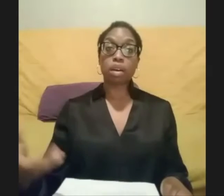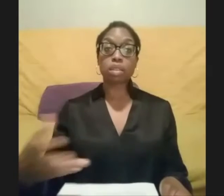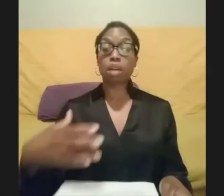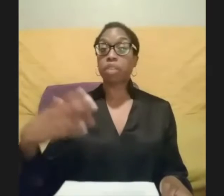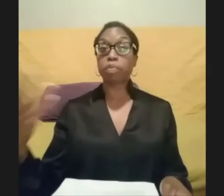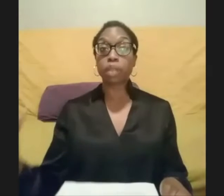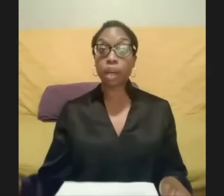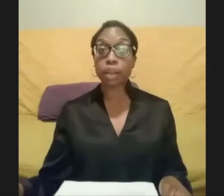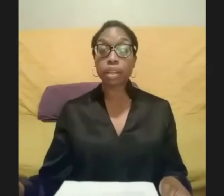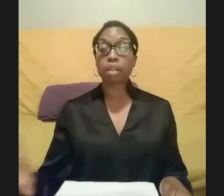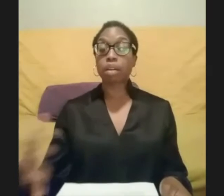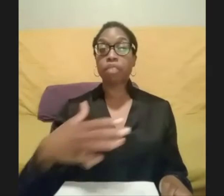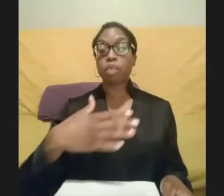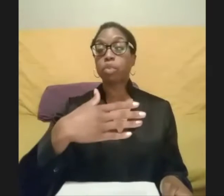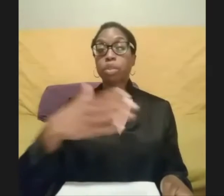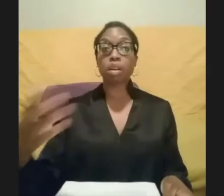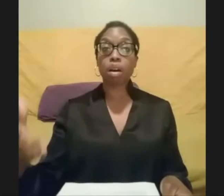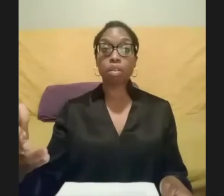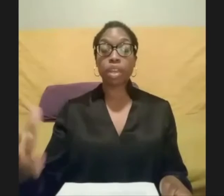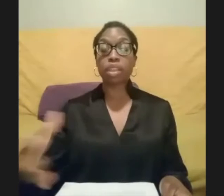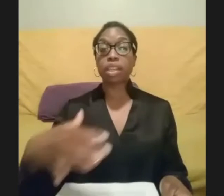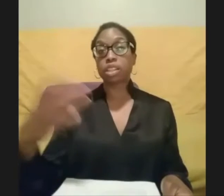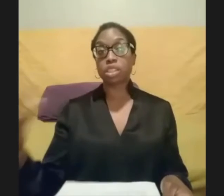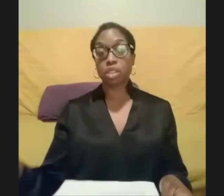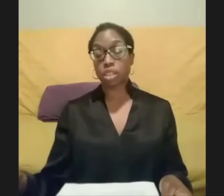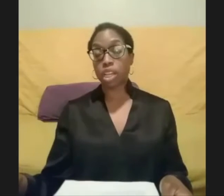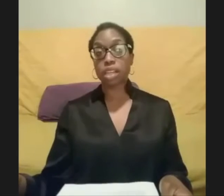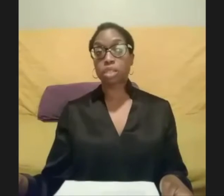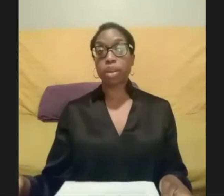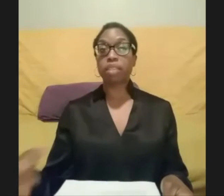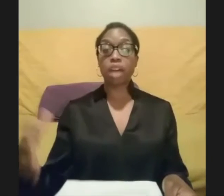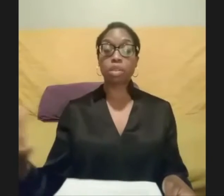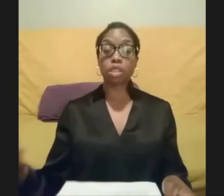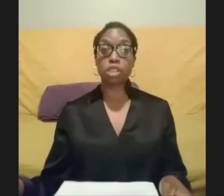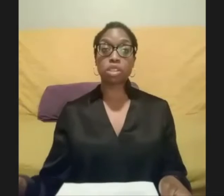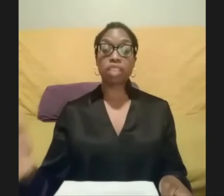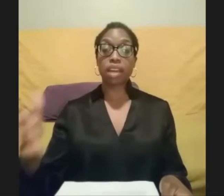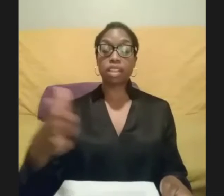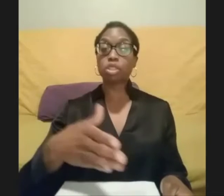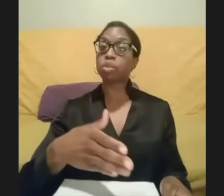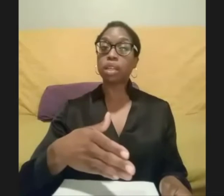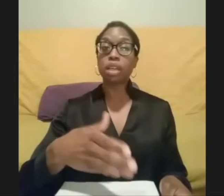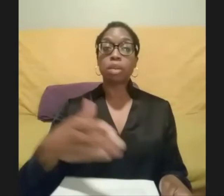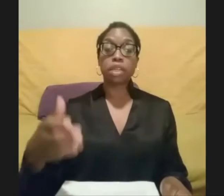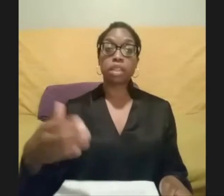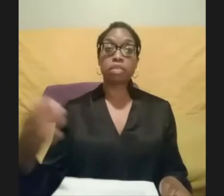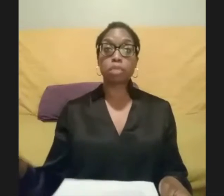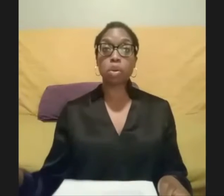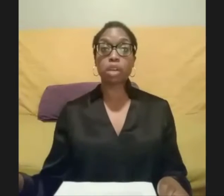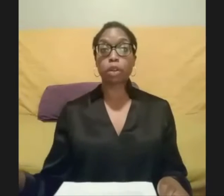coughing up of blood, coughing that wouldn't resolve, and then they get a chest x-ray, and if that was suspicious, and if they had a history, particularly of smoking or